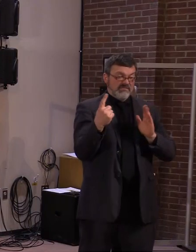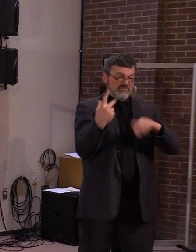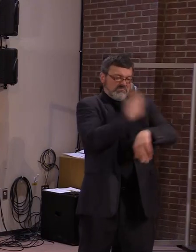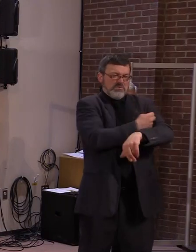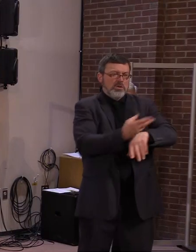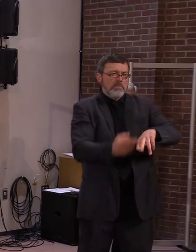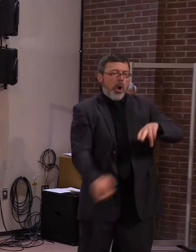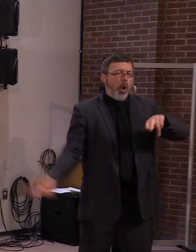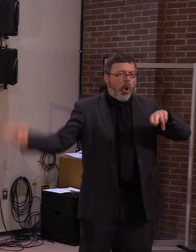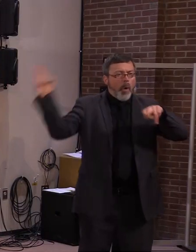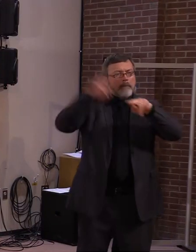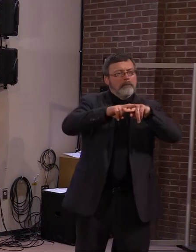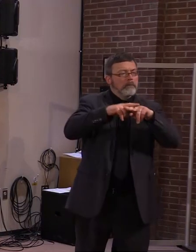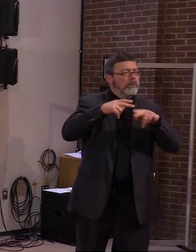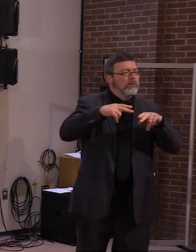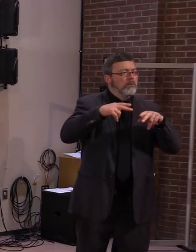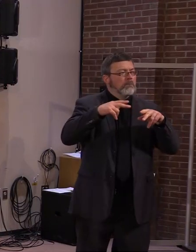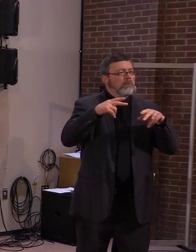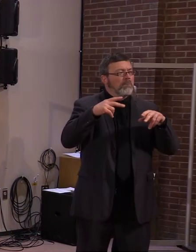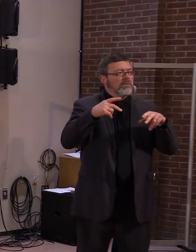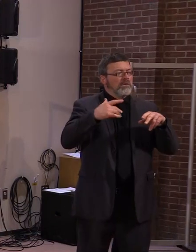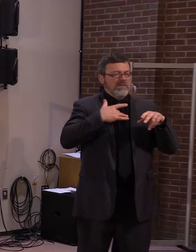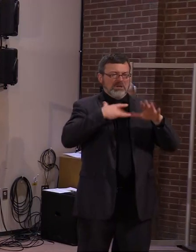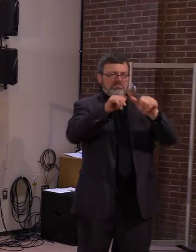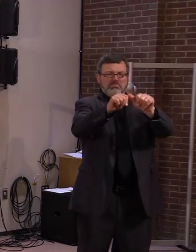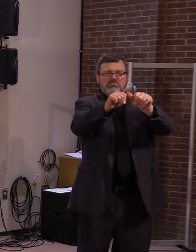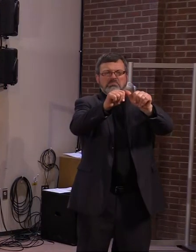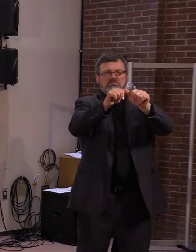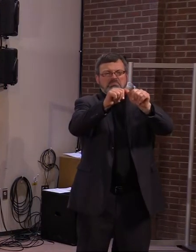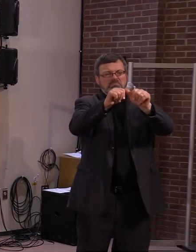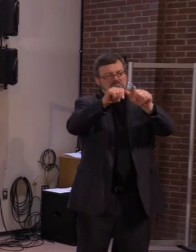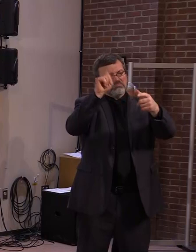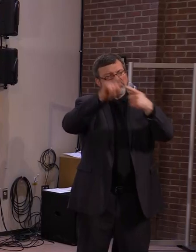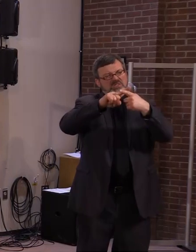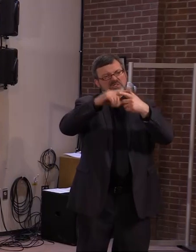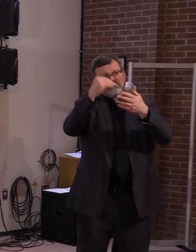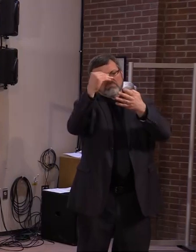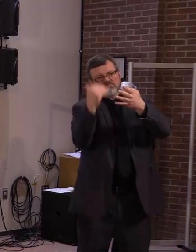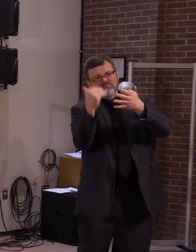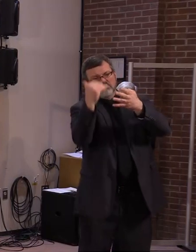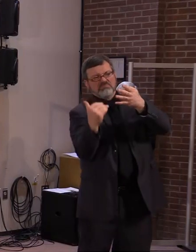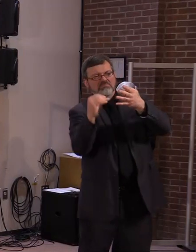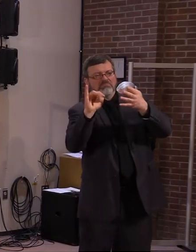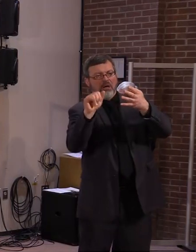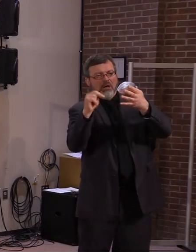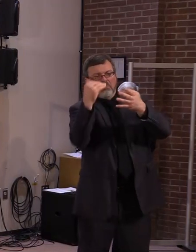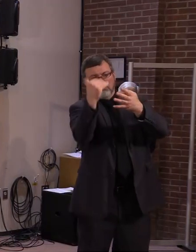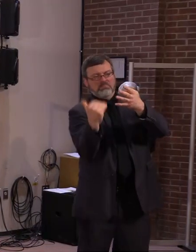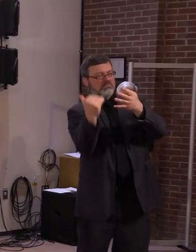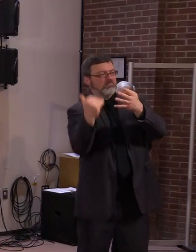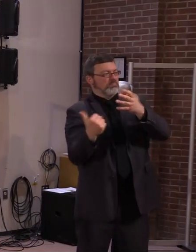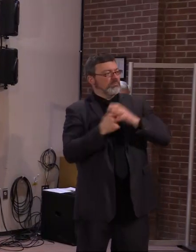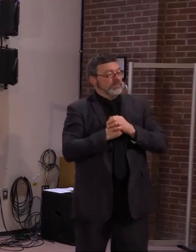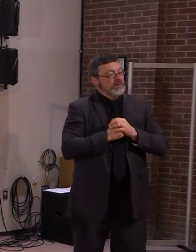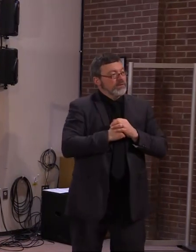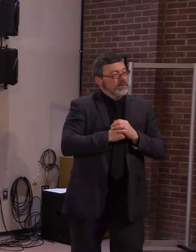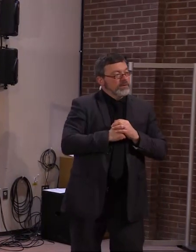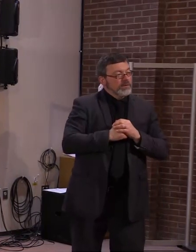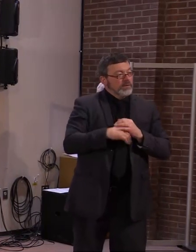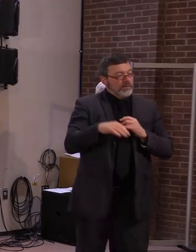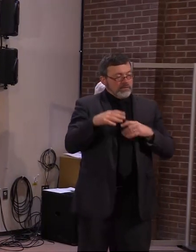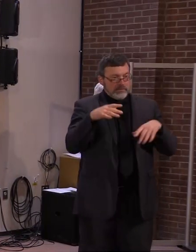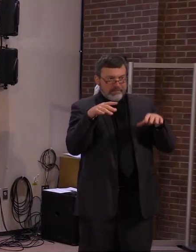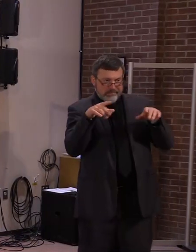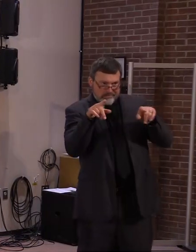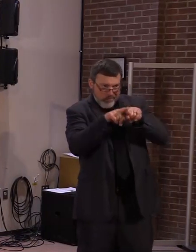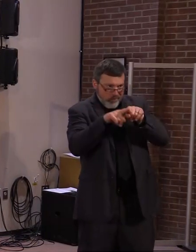mid-January. But that will play out unevenly around the state based on the varying patterns of local vaccination. We will no doubt